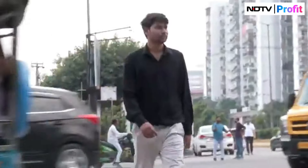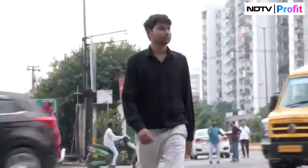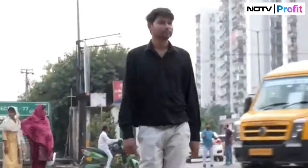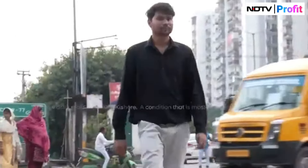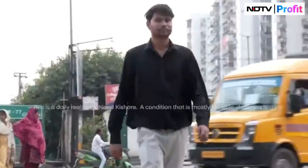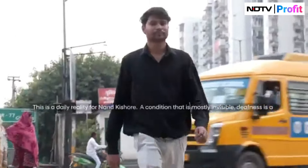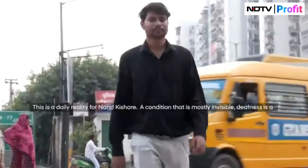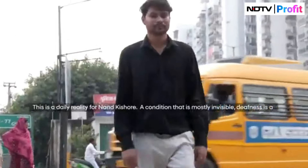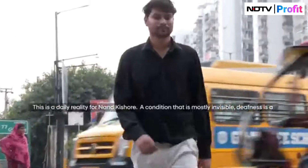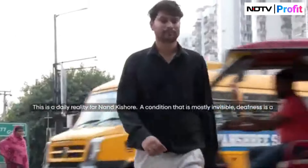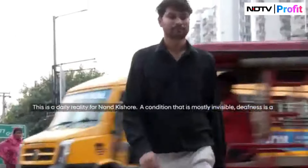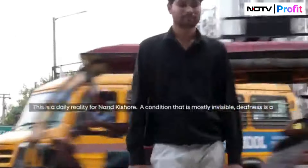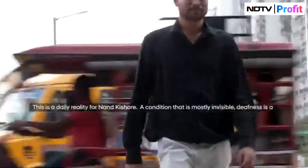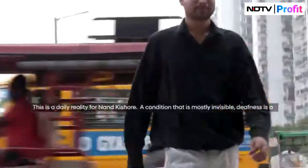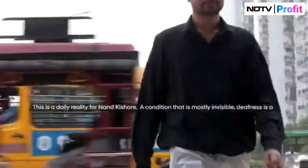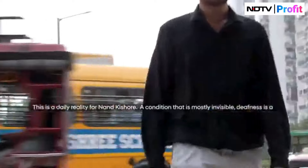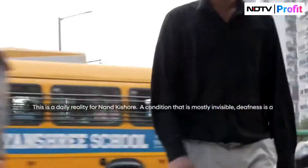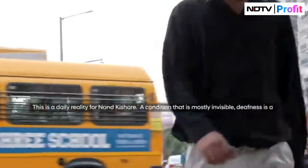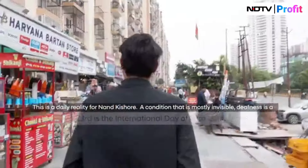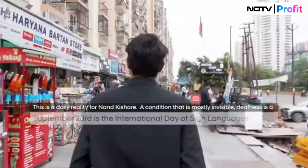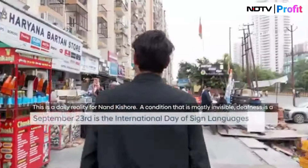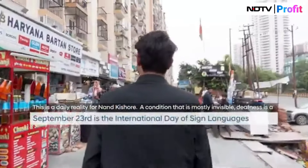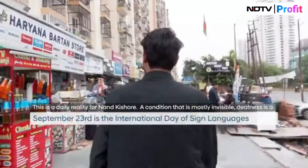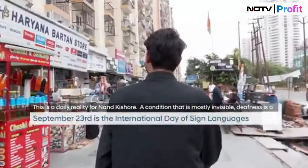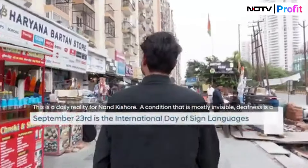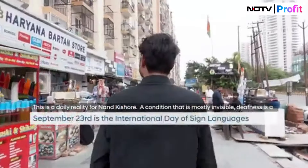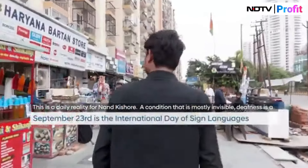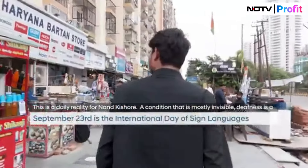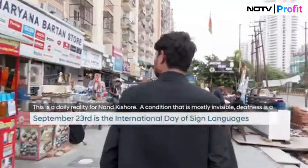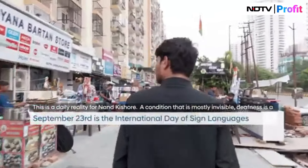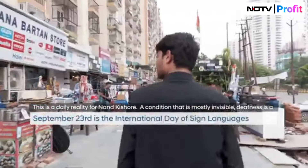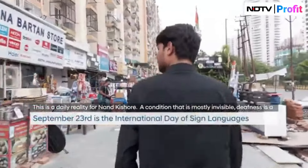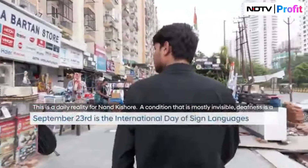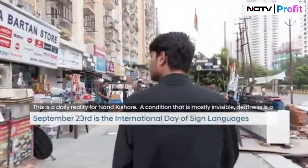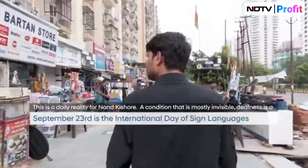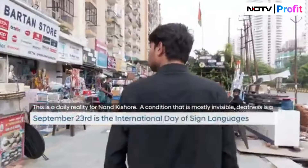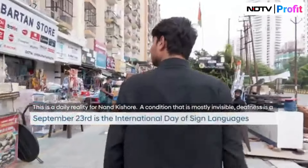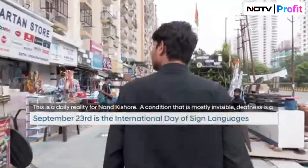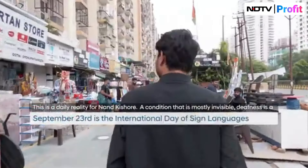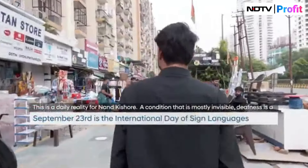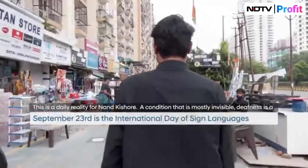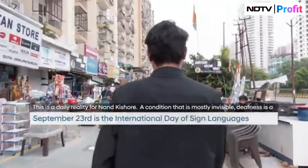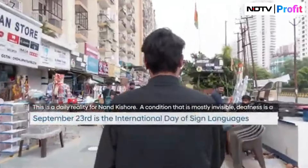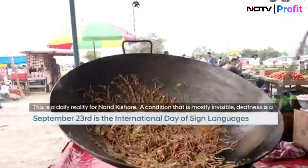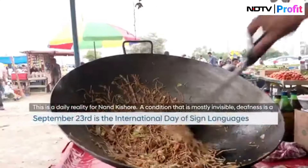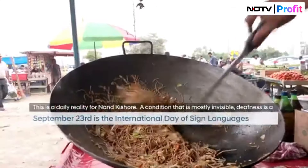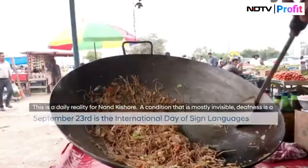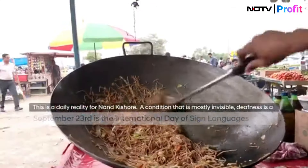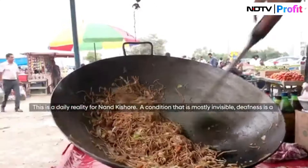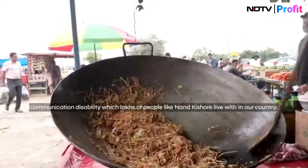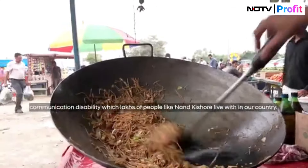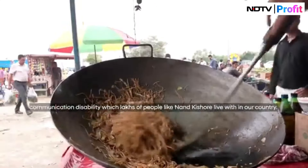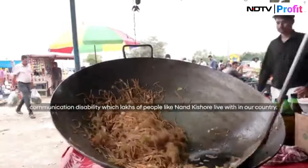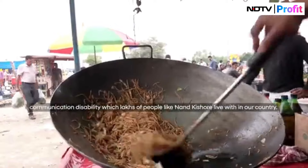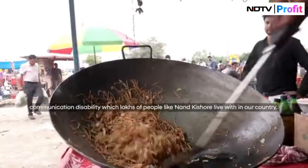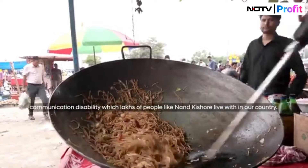This is a daily reality for Nandakishore. A condition that is mostly invisible, deafness is a communication